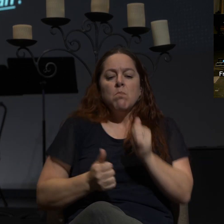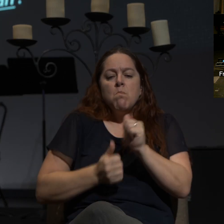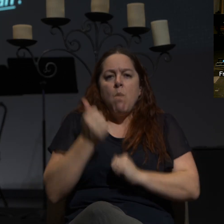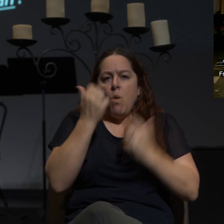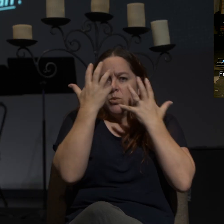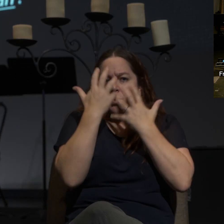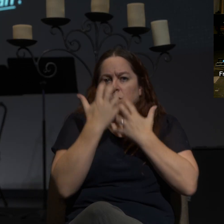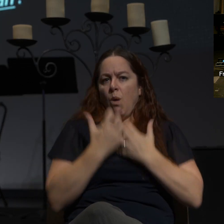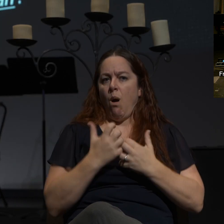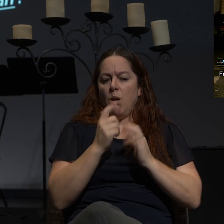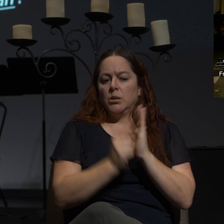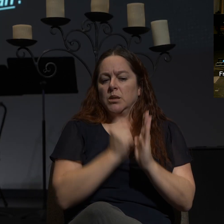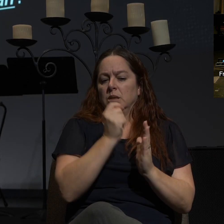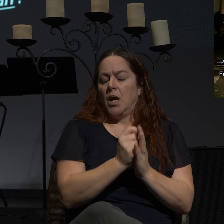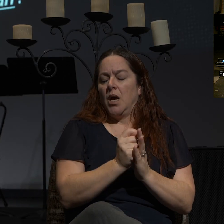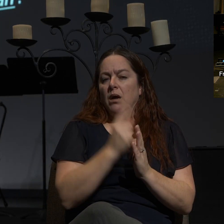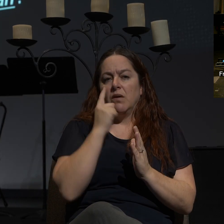time in Israel's history.